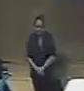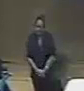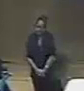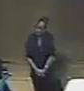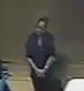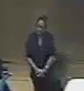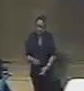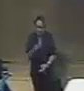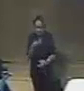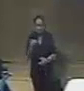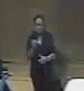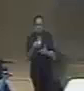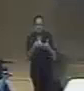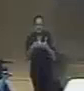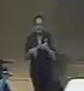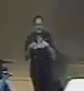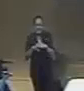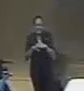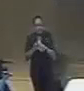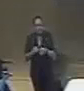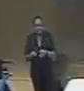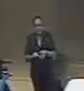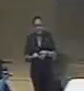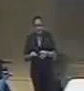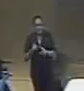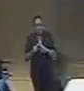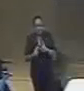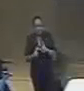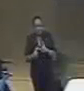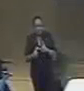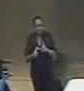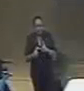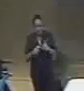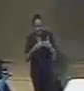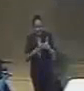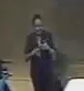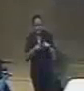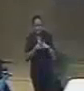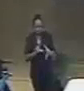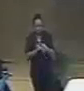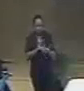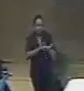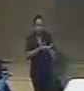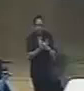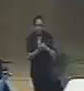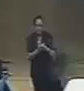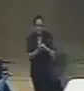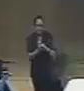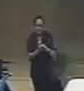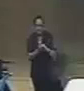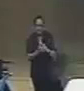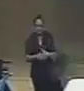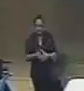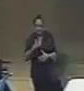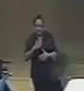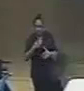be leaders. You are leaders in your space, but you're part of leadership is being part of a community as well. Because